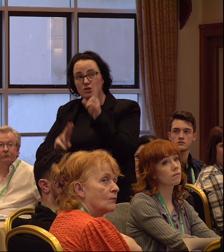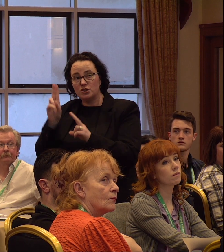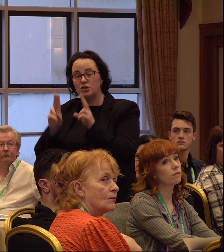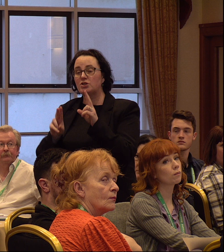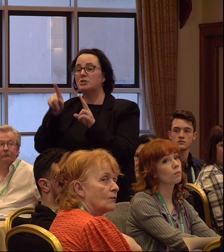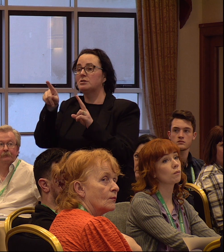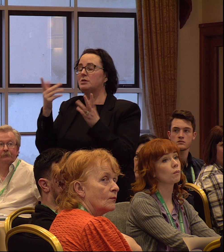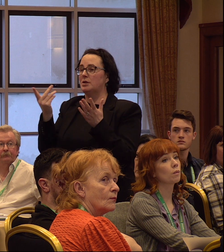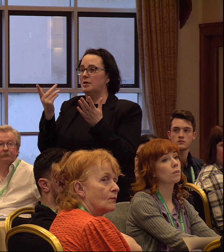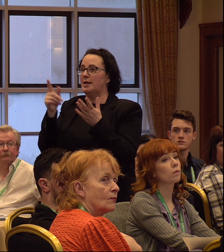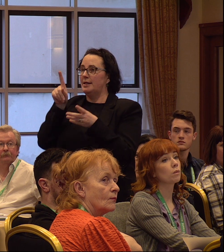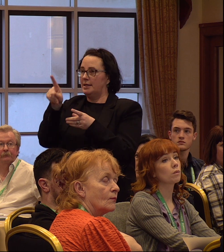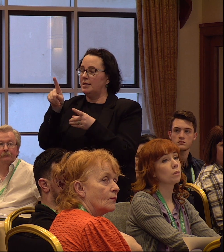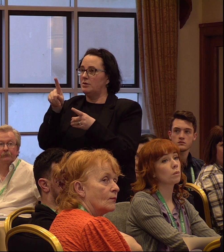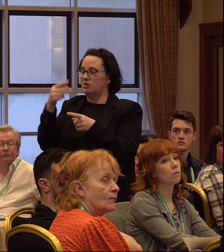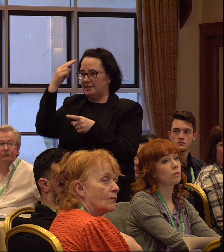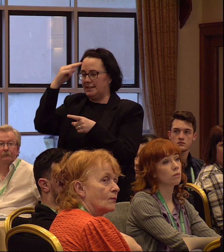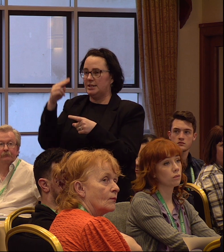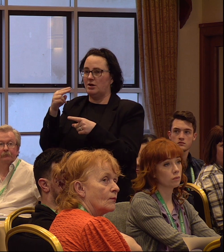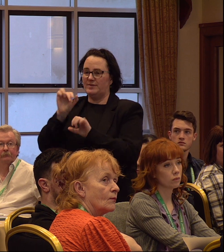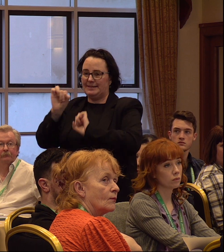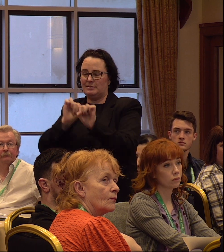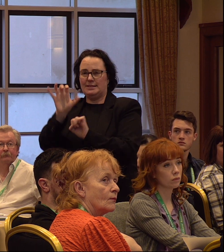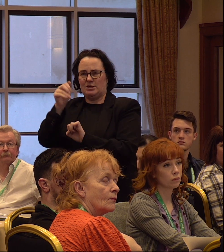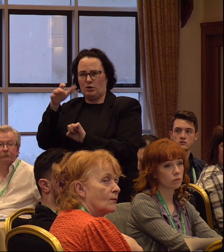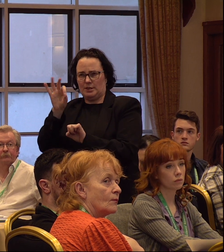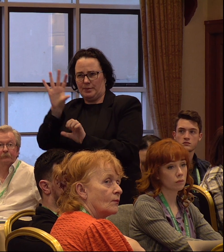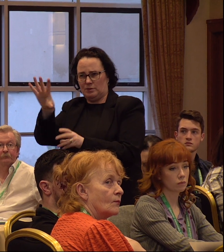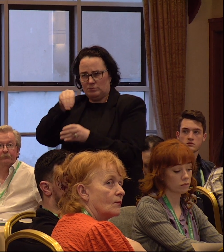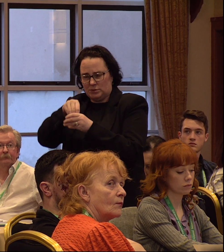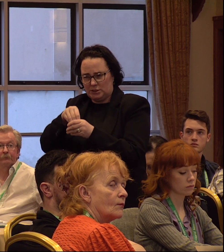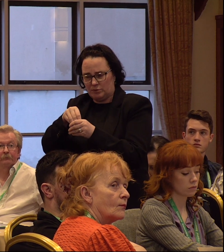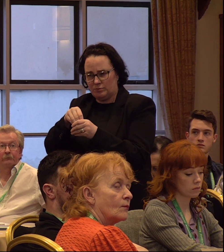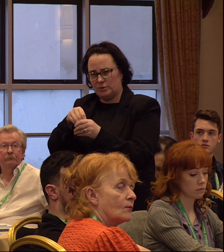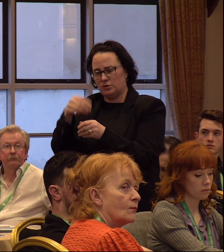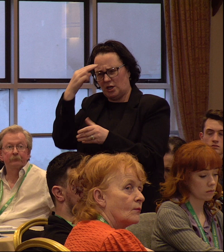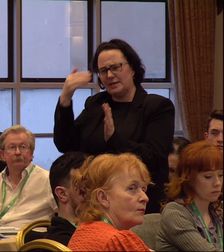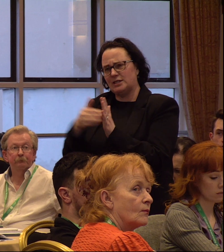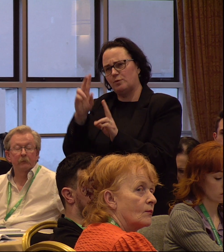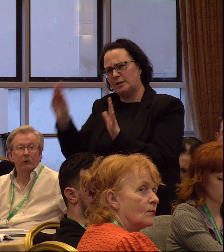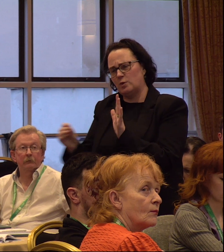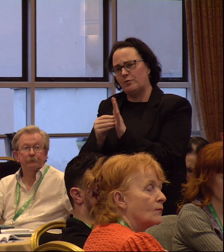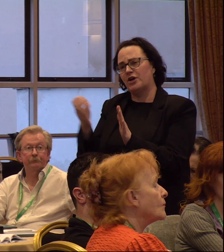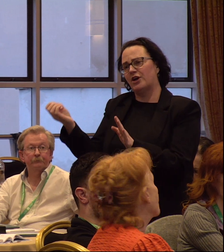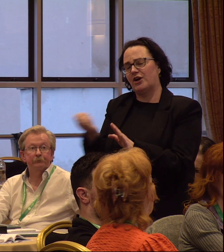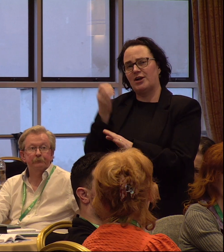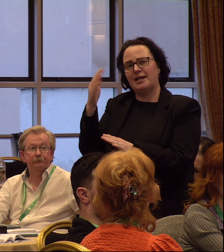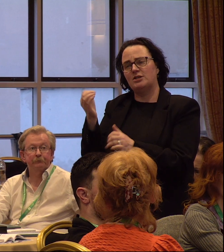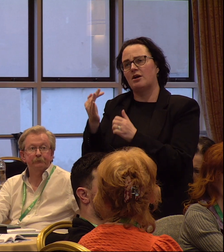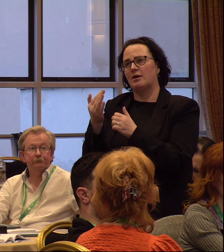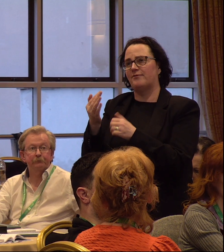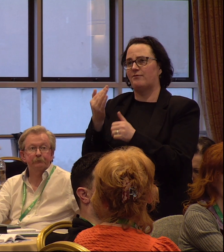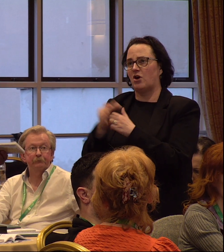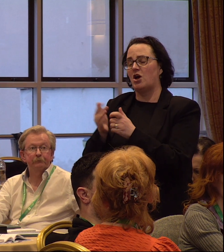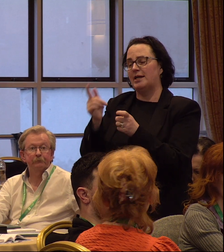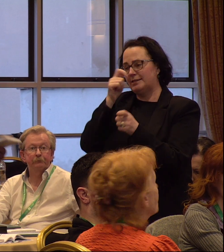gender stereotyping be incorporated? We felt it should be, and from a very early age, should be incorporated into teacher training